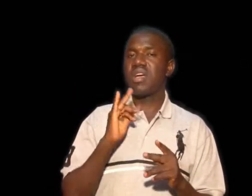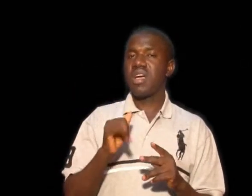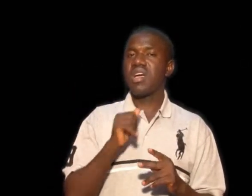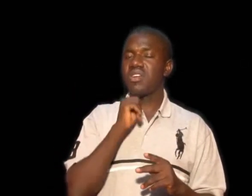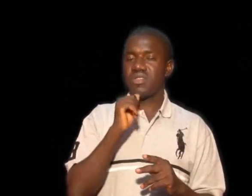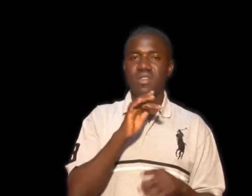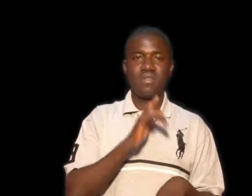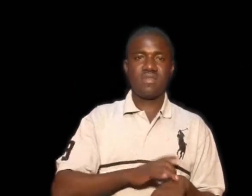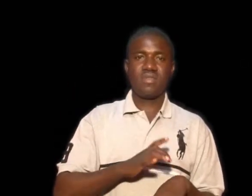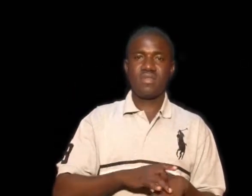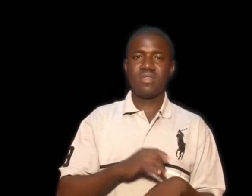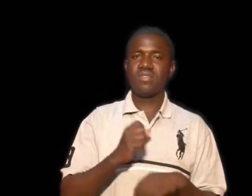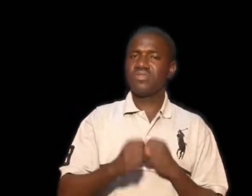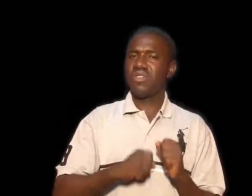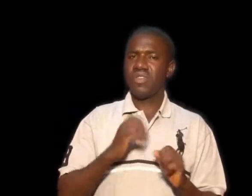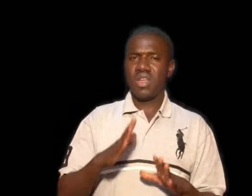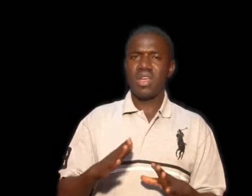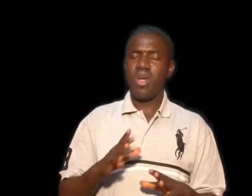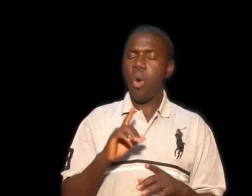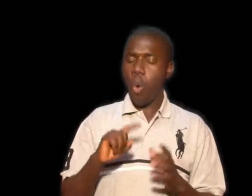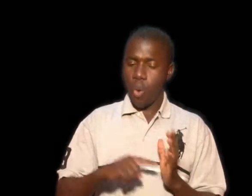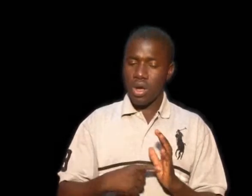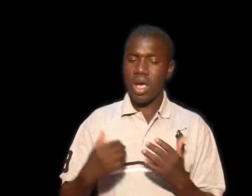on treatment, sufferers are no longer infectious.